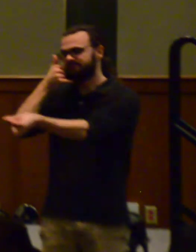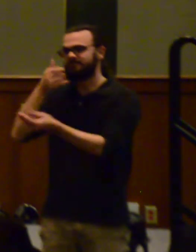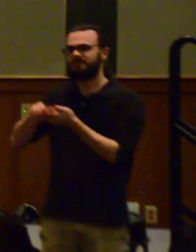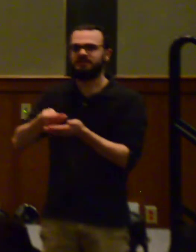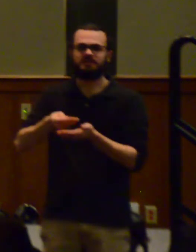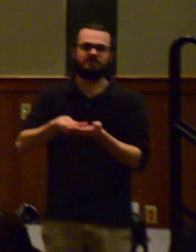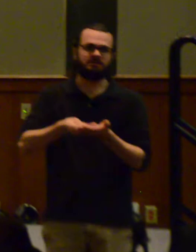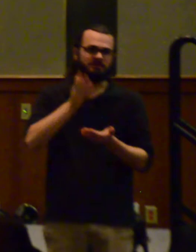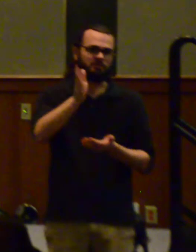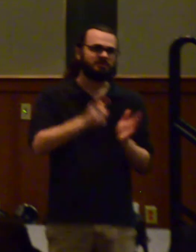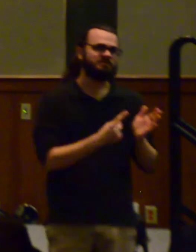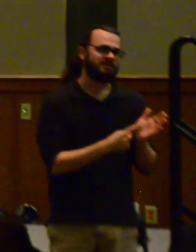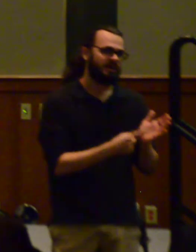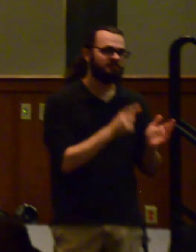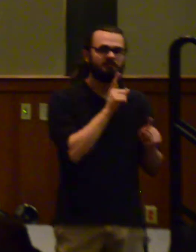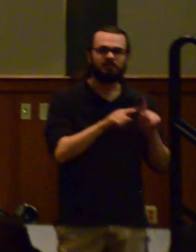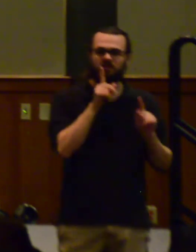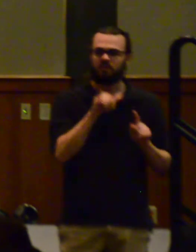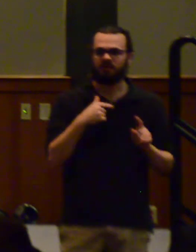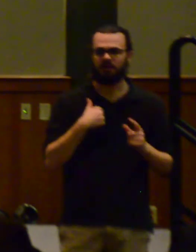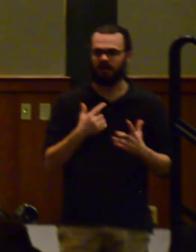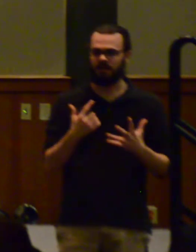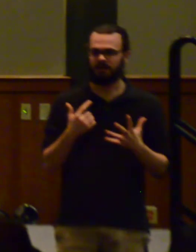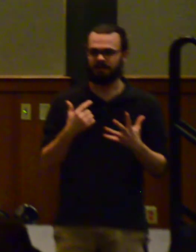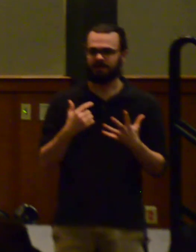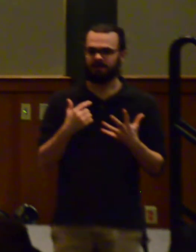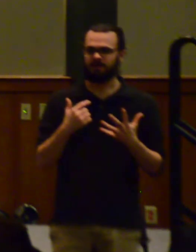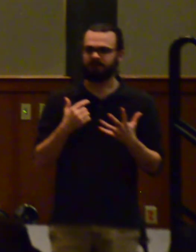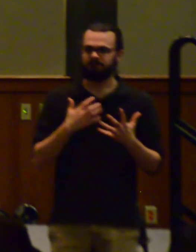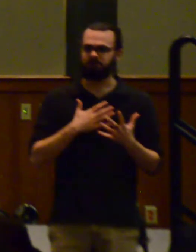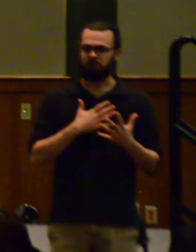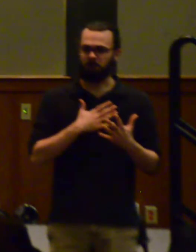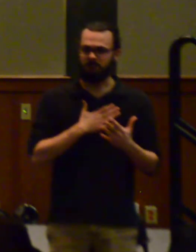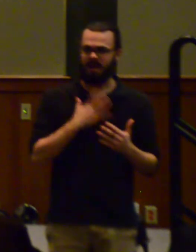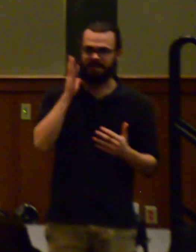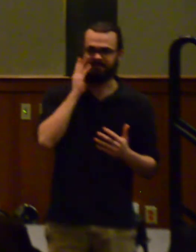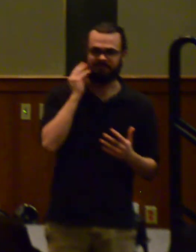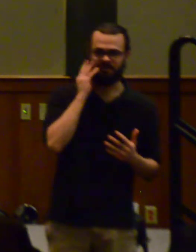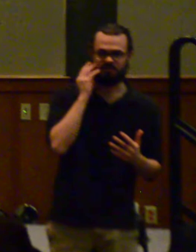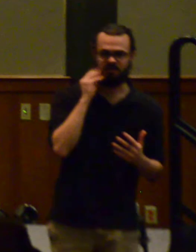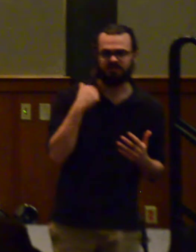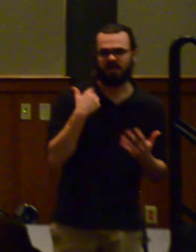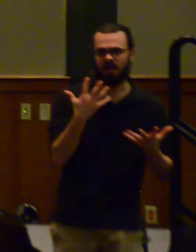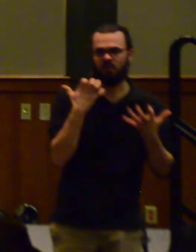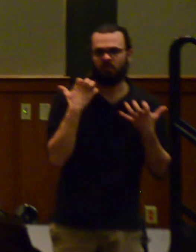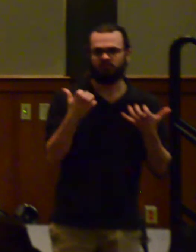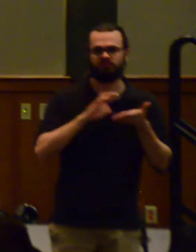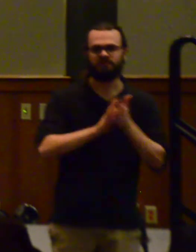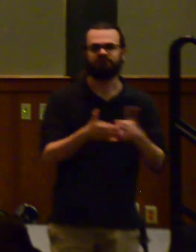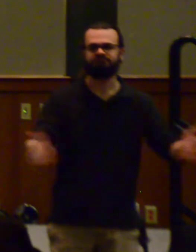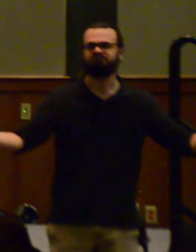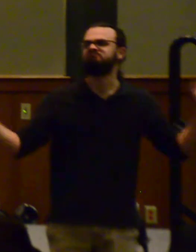And I so badly want to just be able to generalize these experiences and just say that every person that